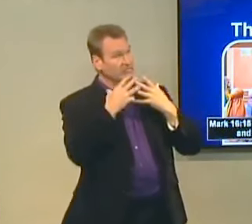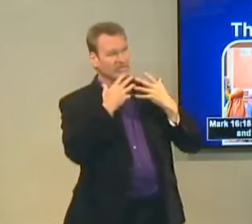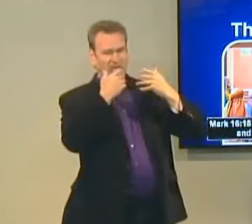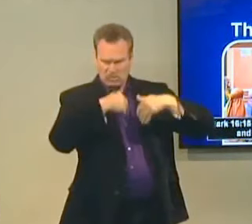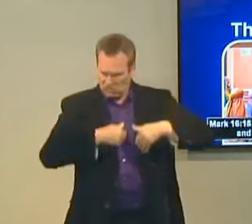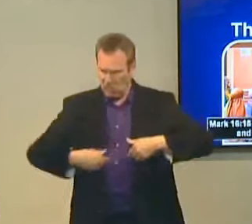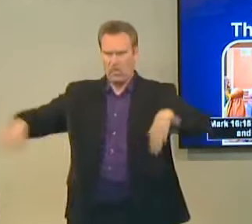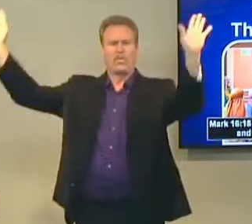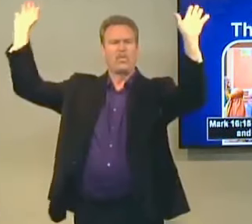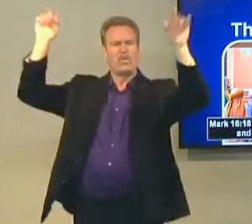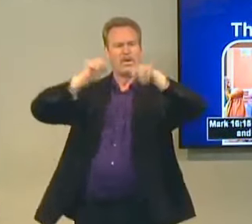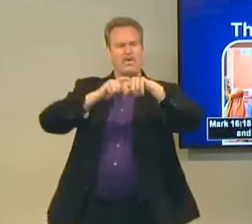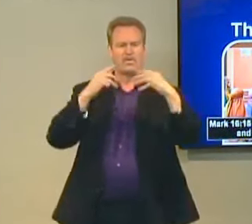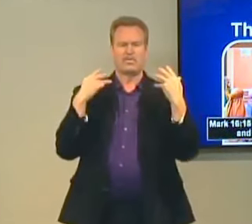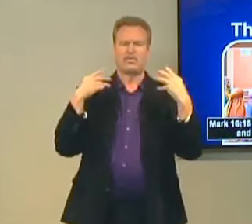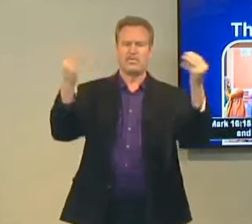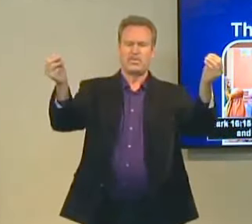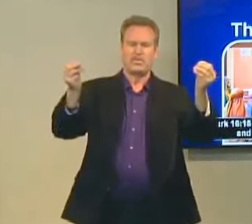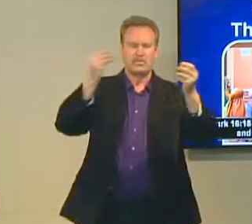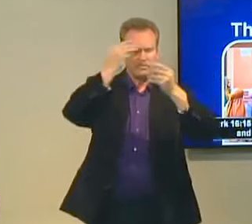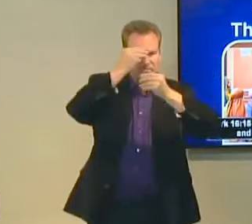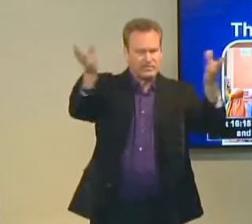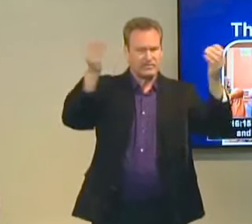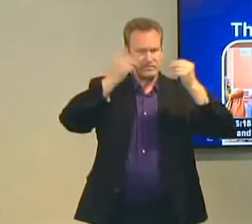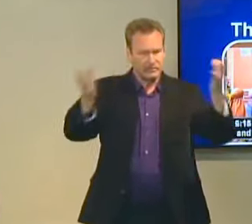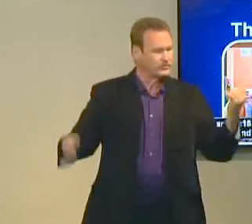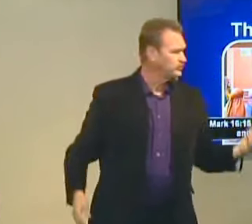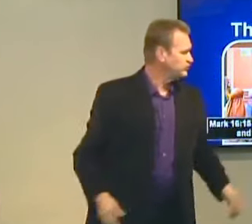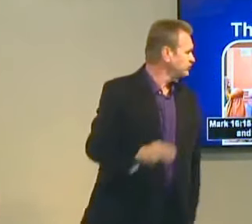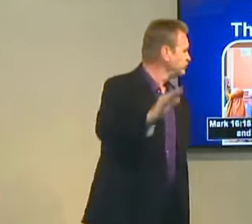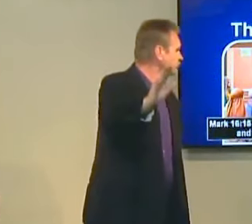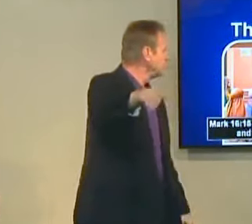people. Go. Go and tell them.